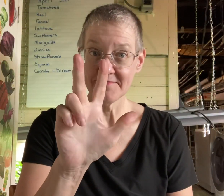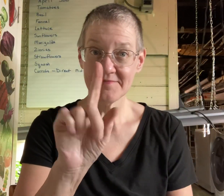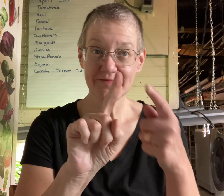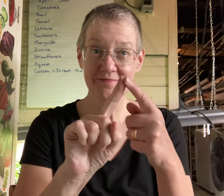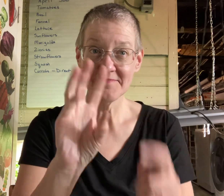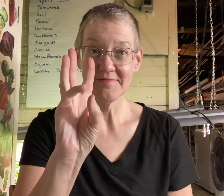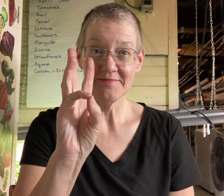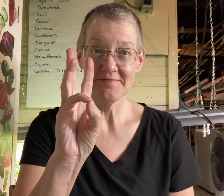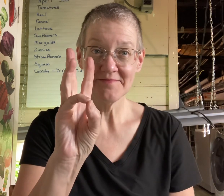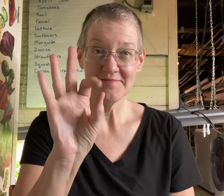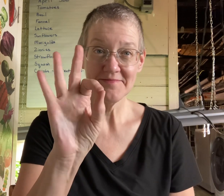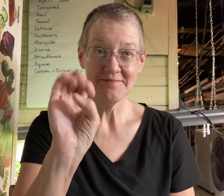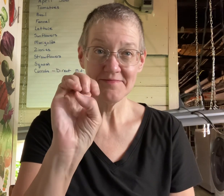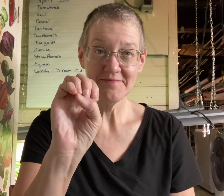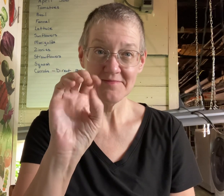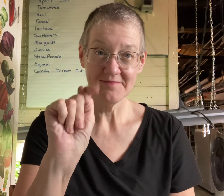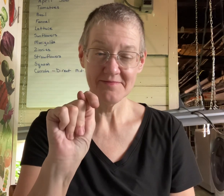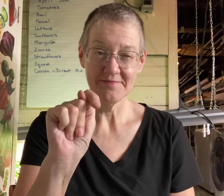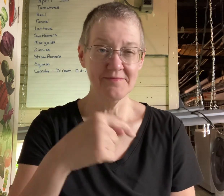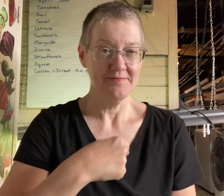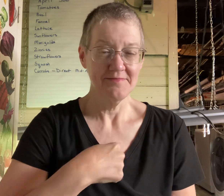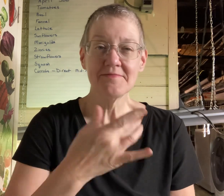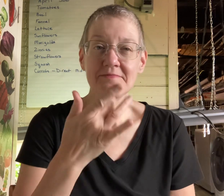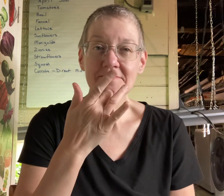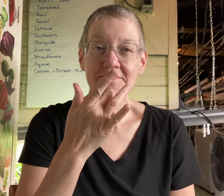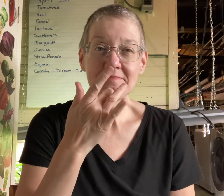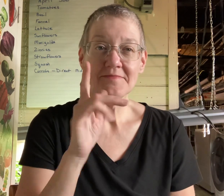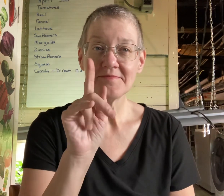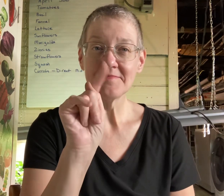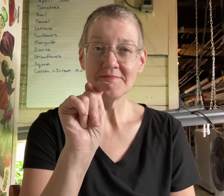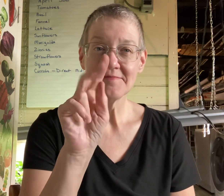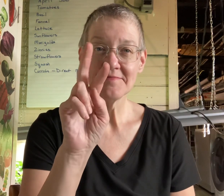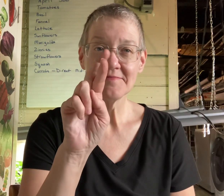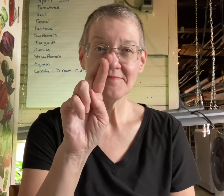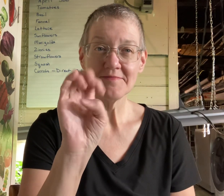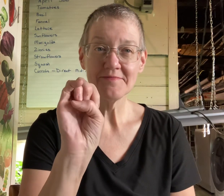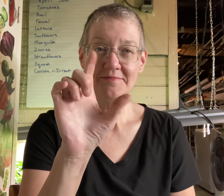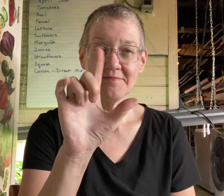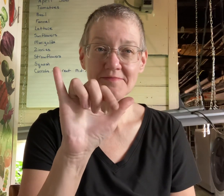They're going to vine 3 to 6 feet, so I like to grow them up a trellis.